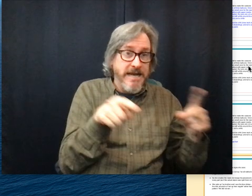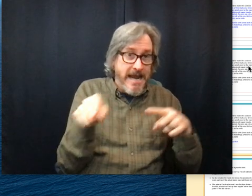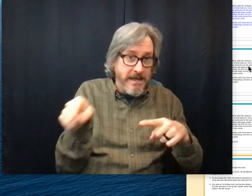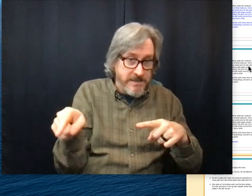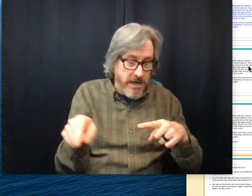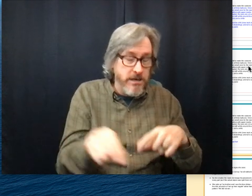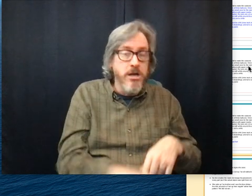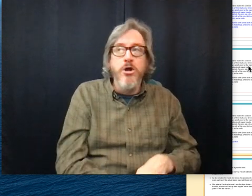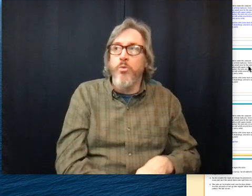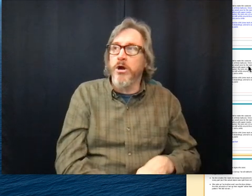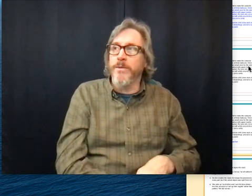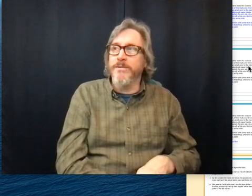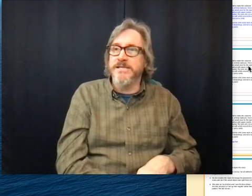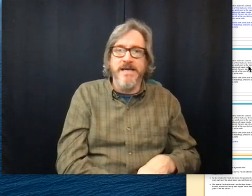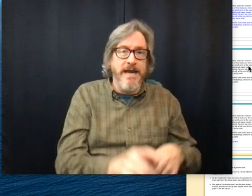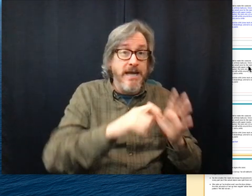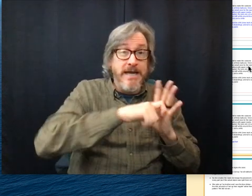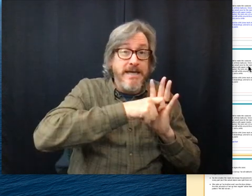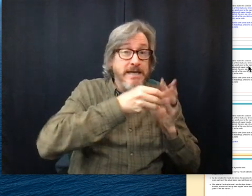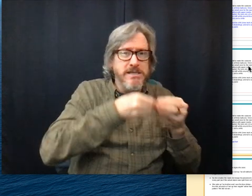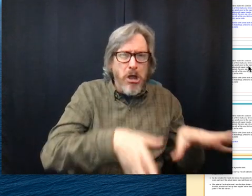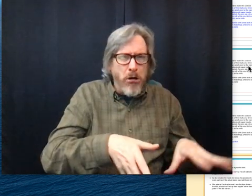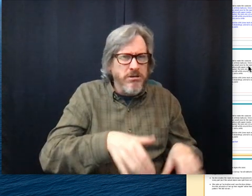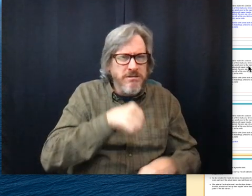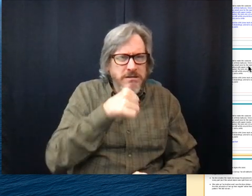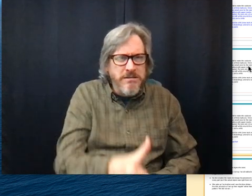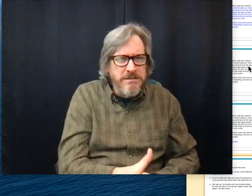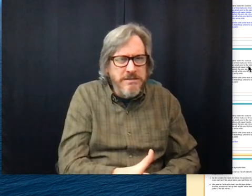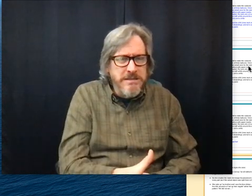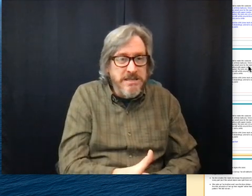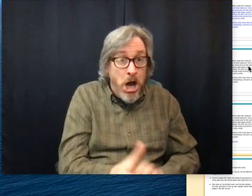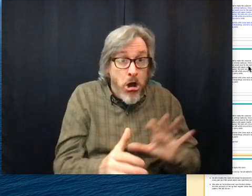sign, a negating sign, where we would say,